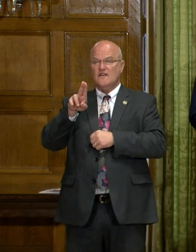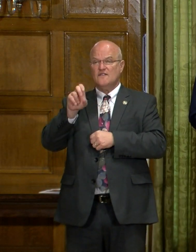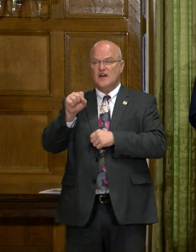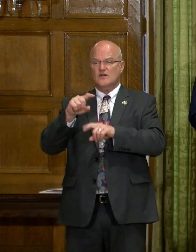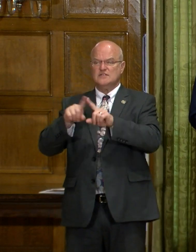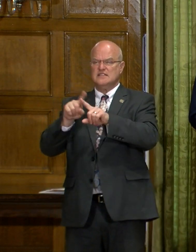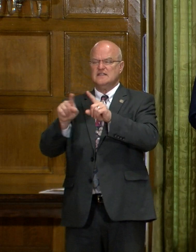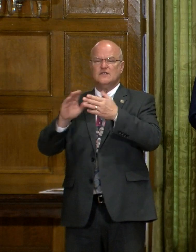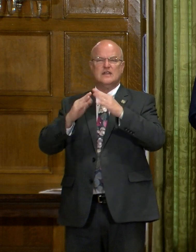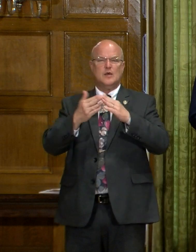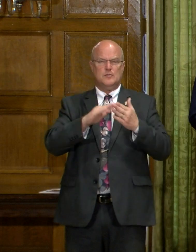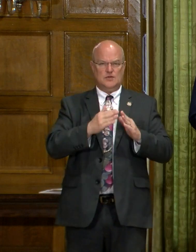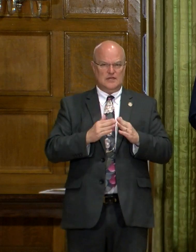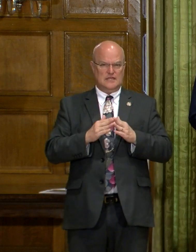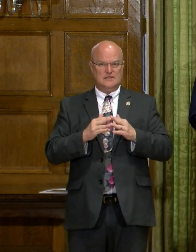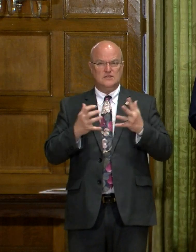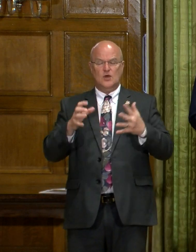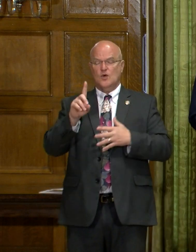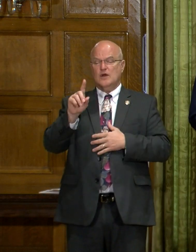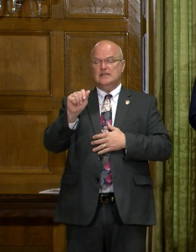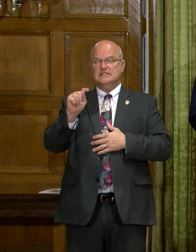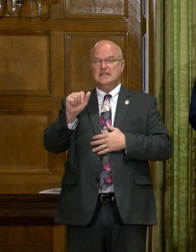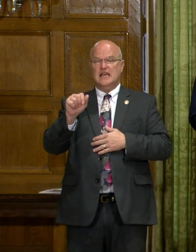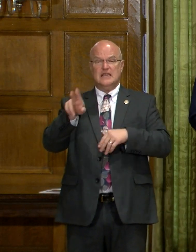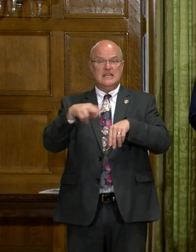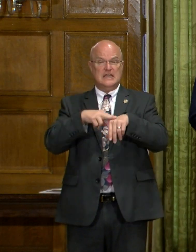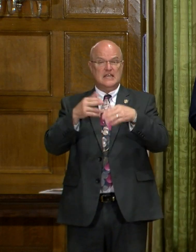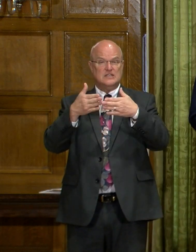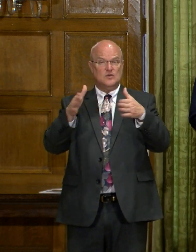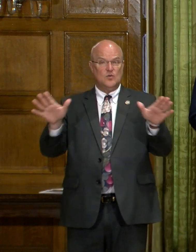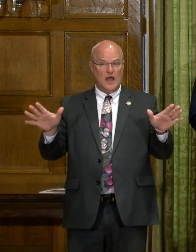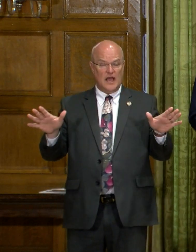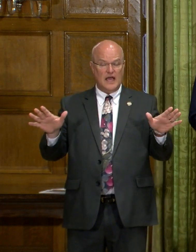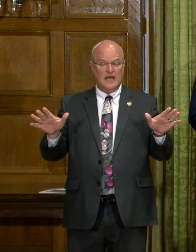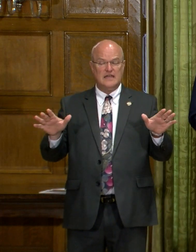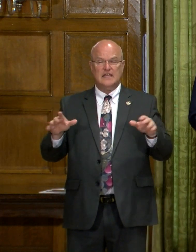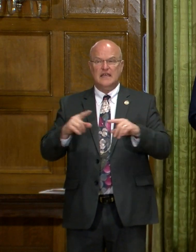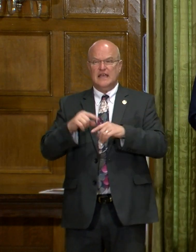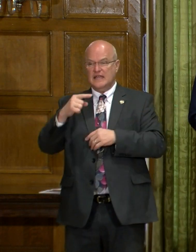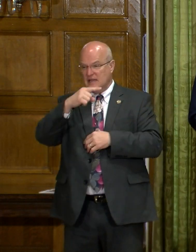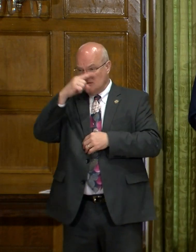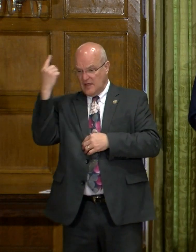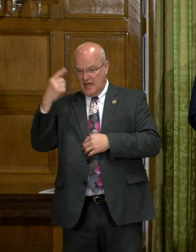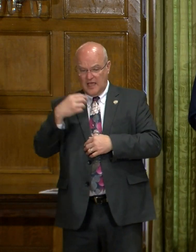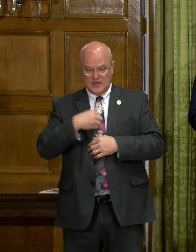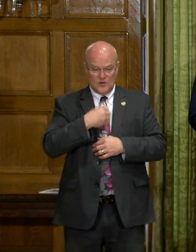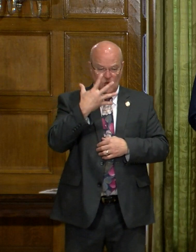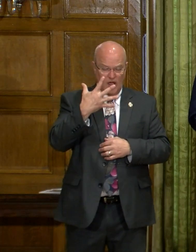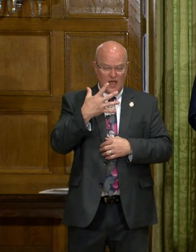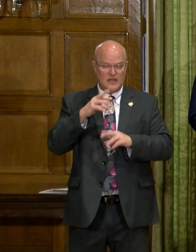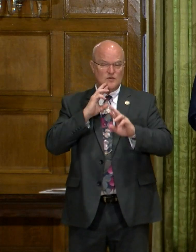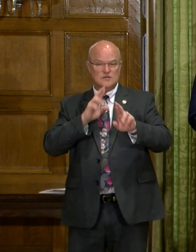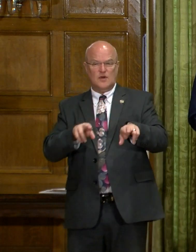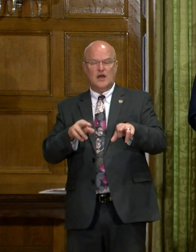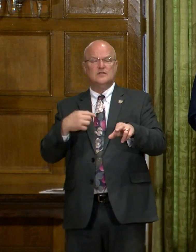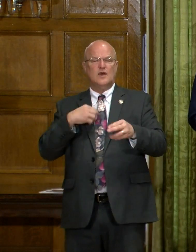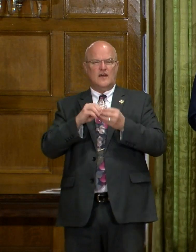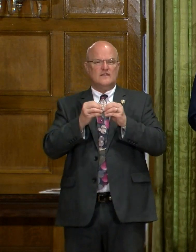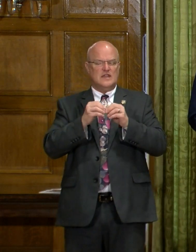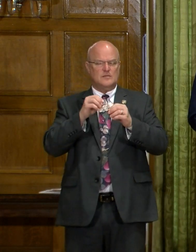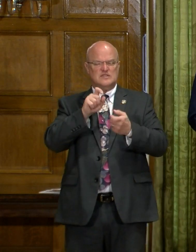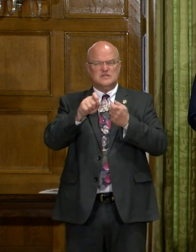different communities. So there's data nationwide about differences in African Americans and their response to COVID-19. We have a number of